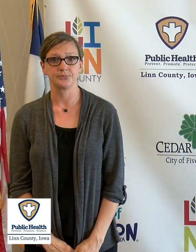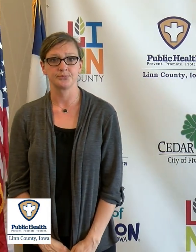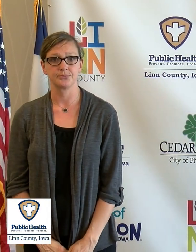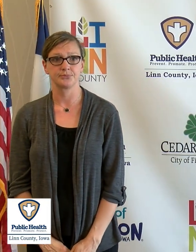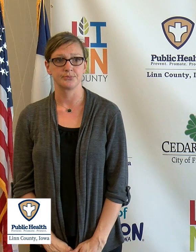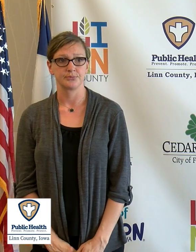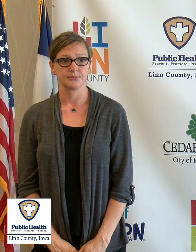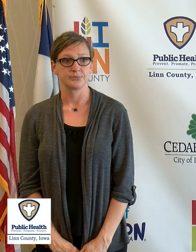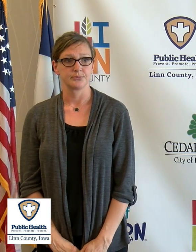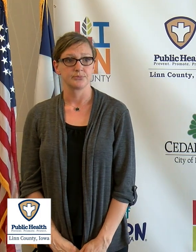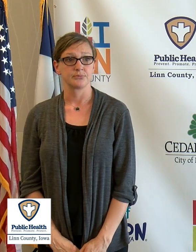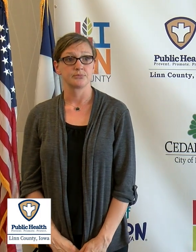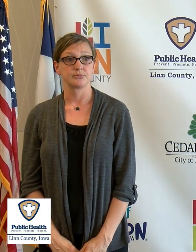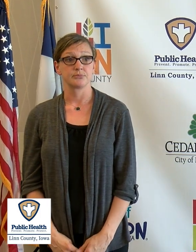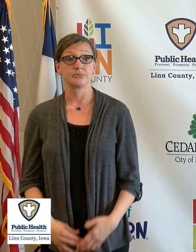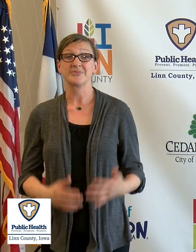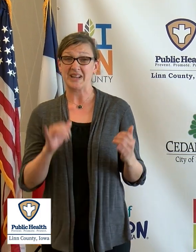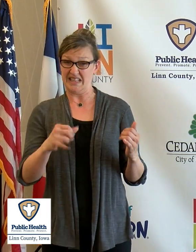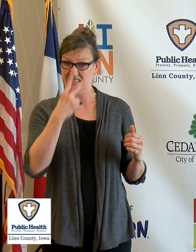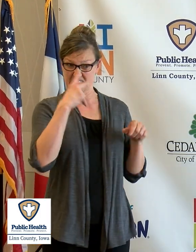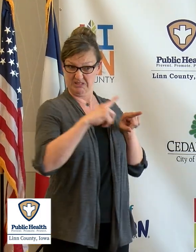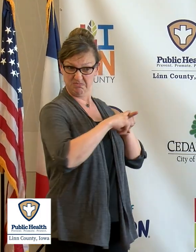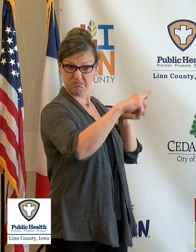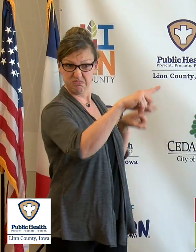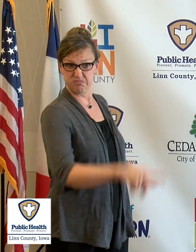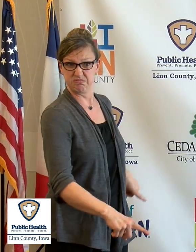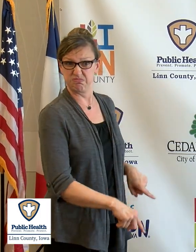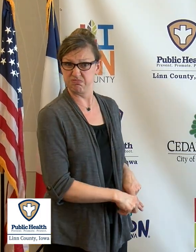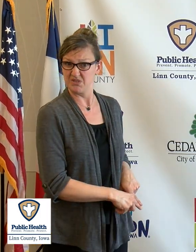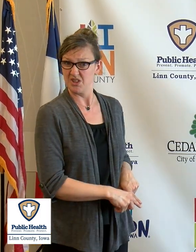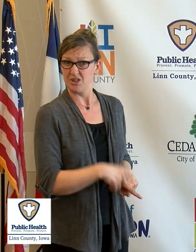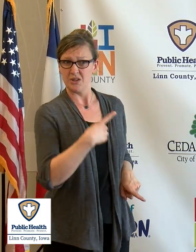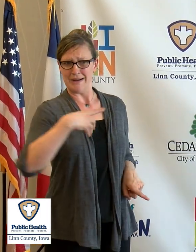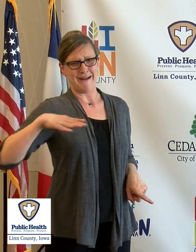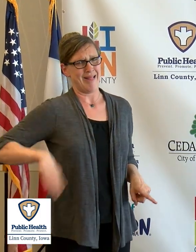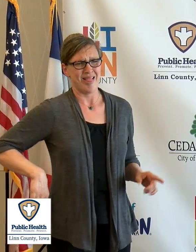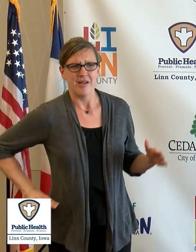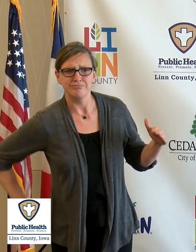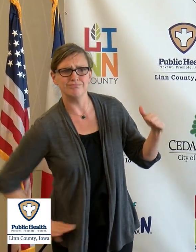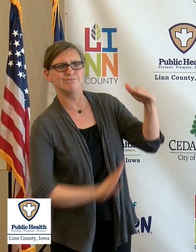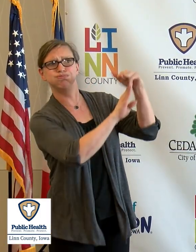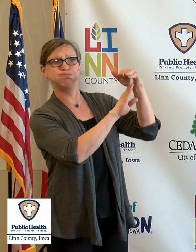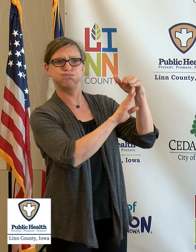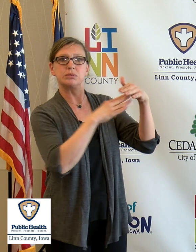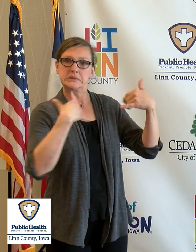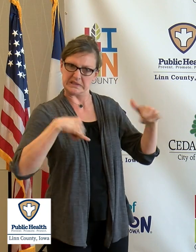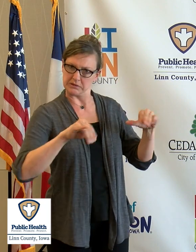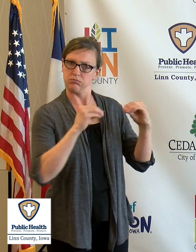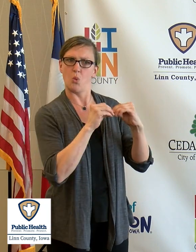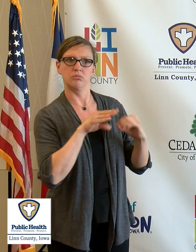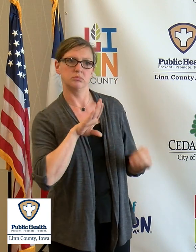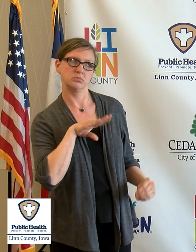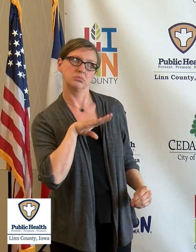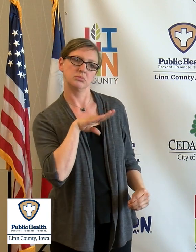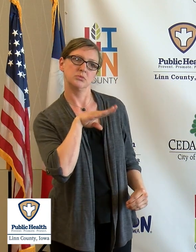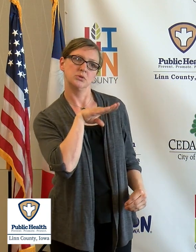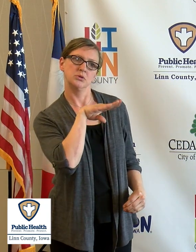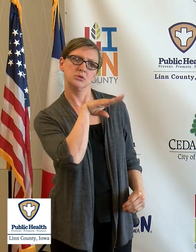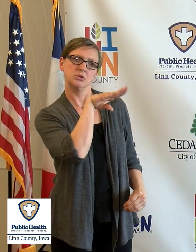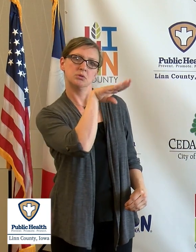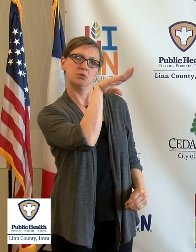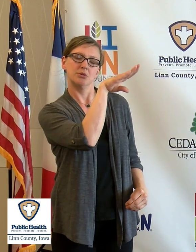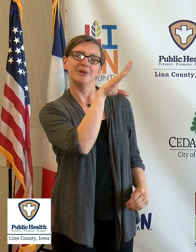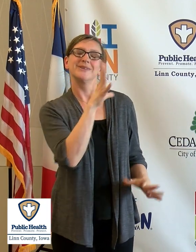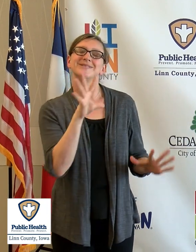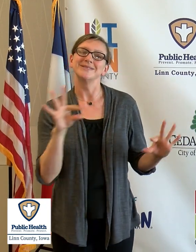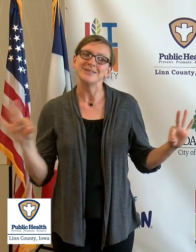As you can see, we have not yet hit the apex, and we're still trending upward. We must be diligent and